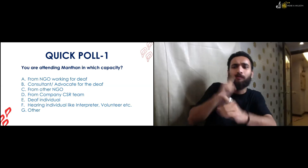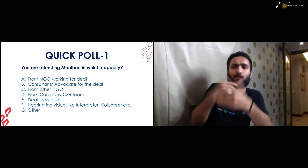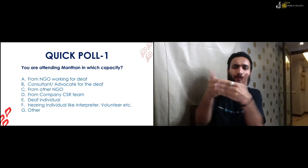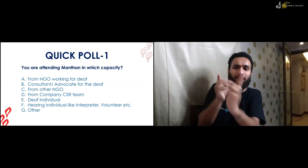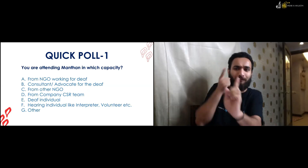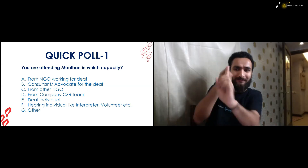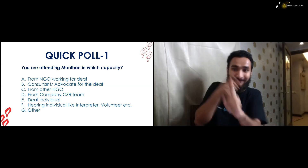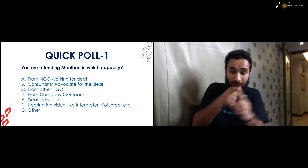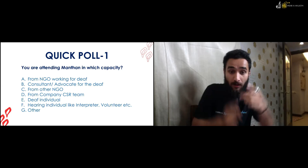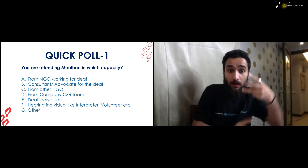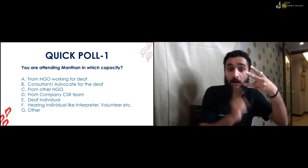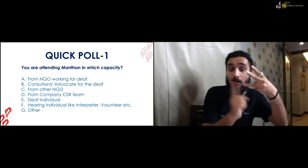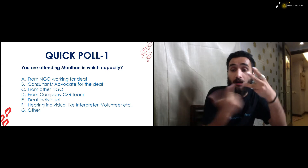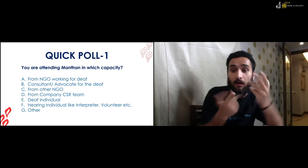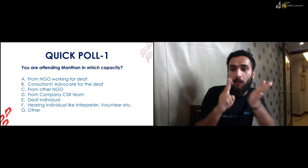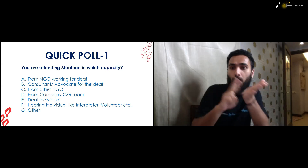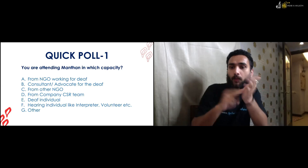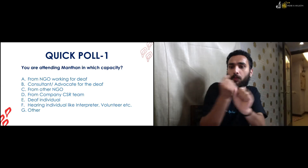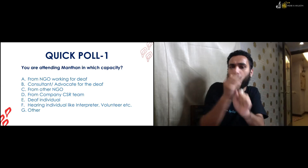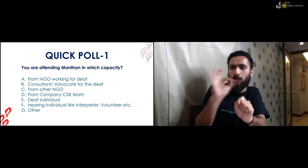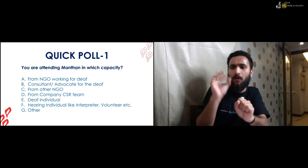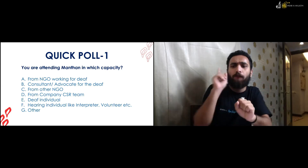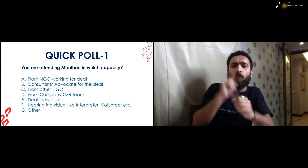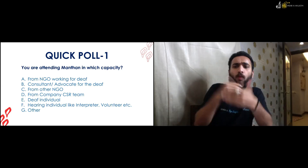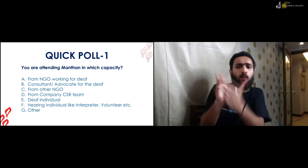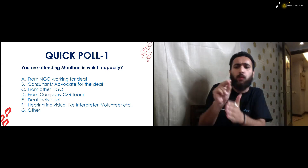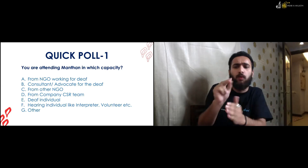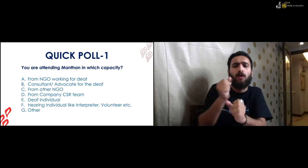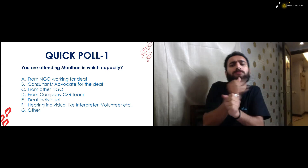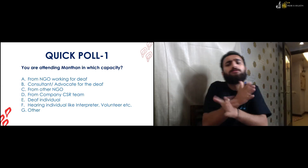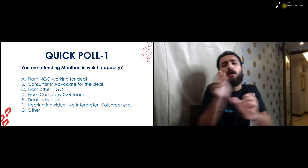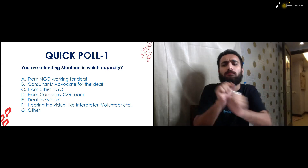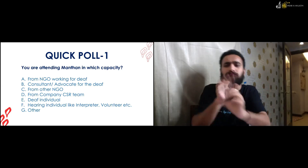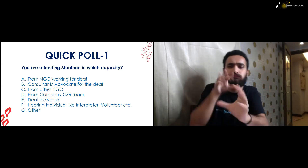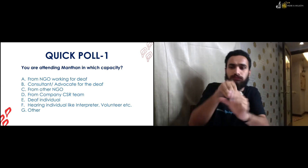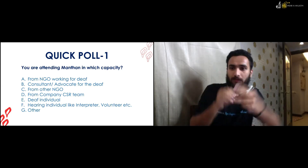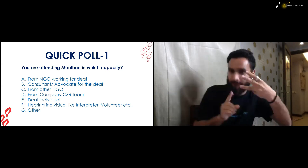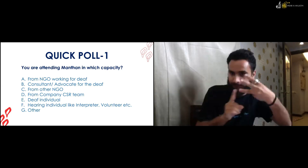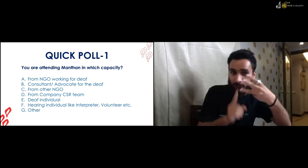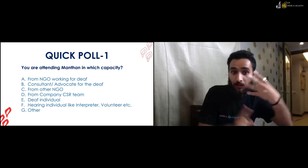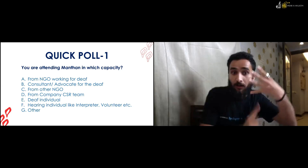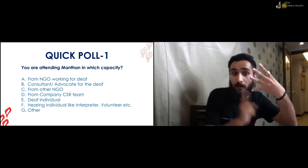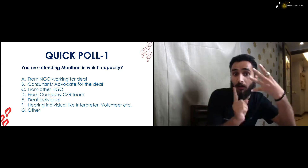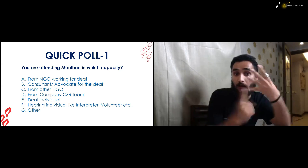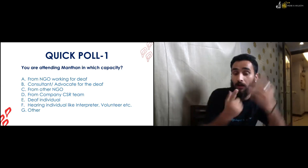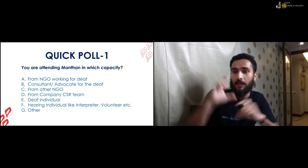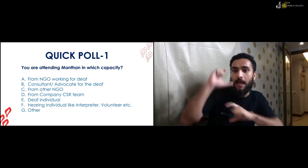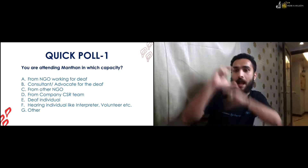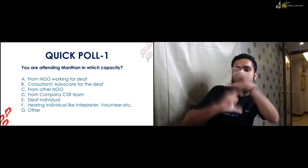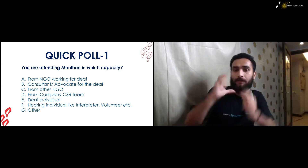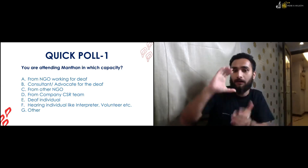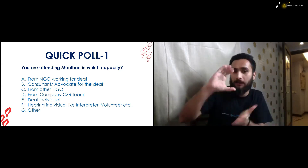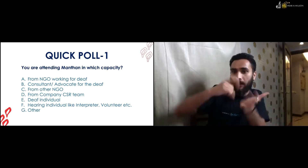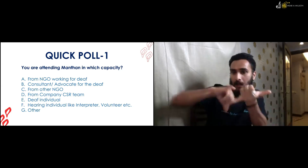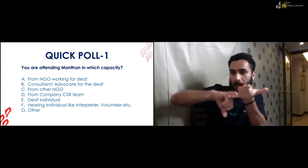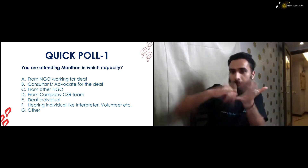consultant / an advocate for the deaf? Are you from any other NGO not related to the deaf?